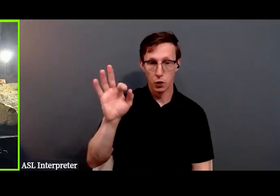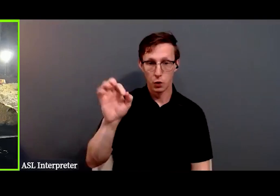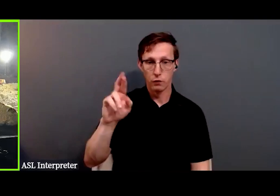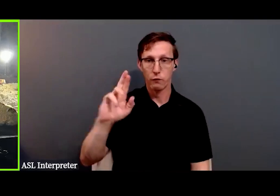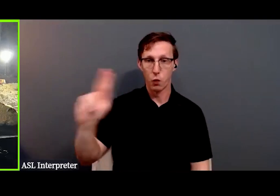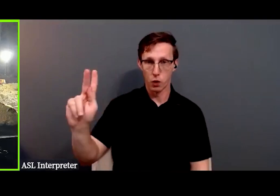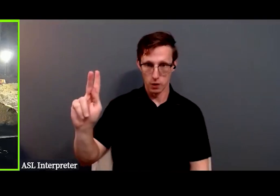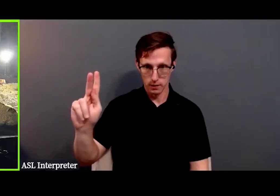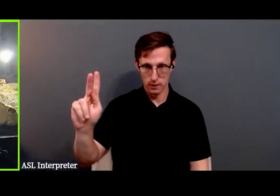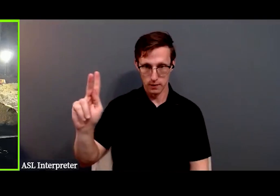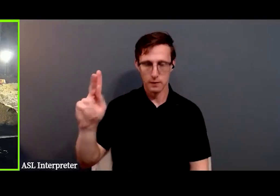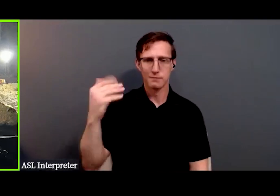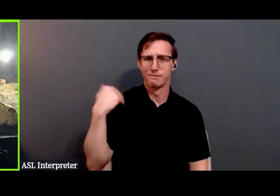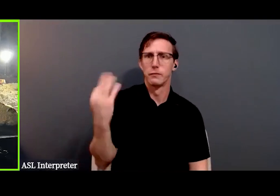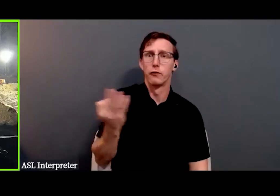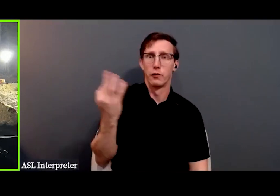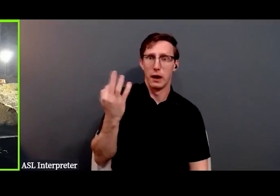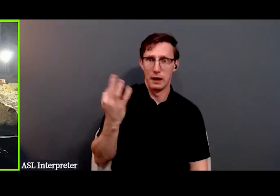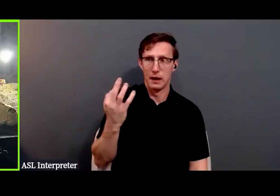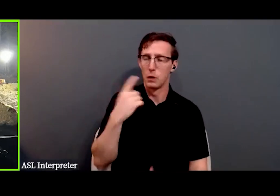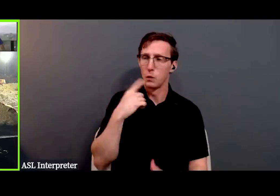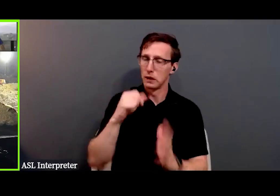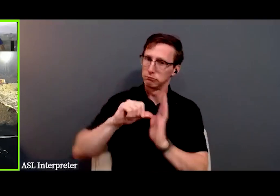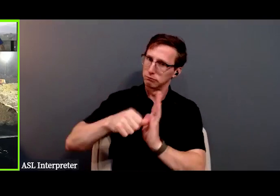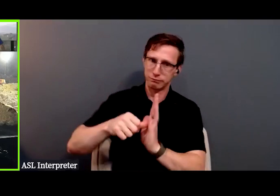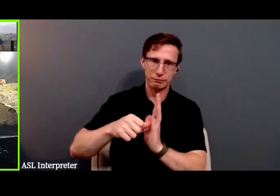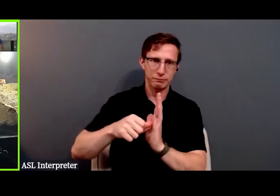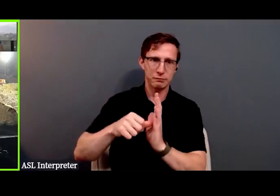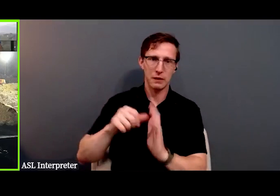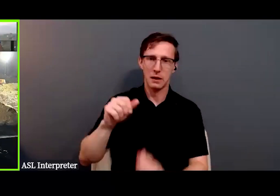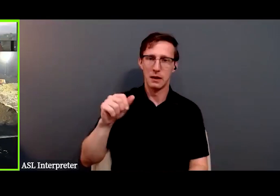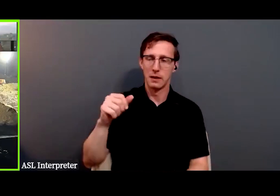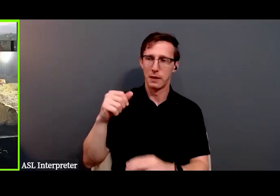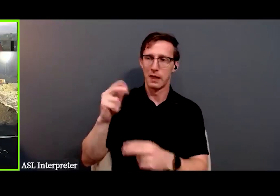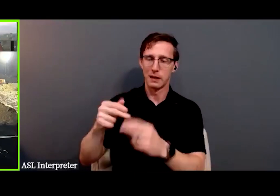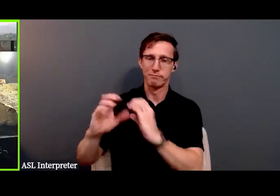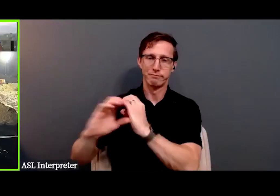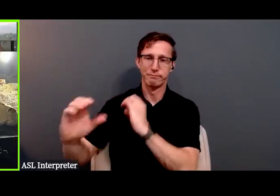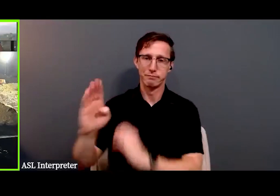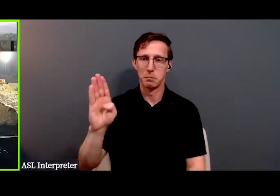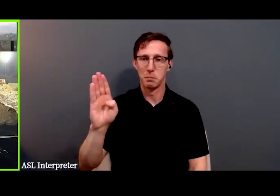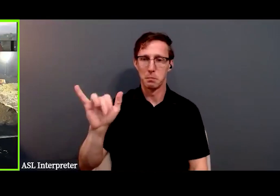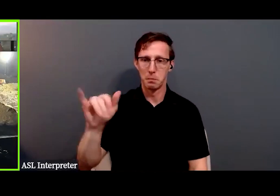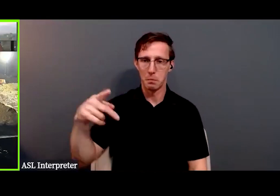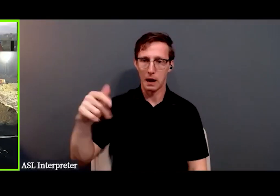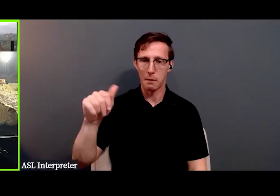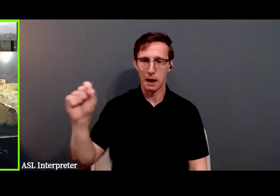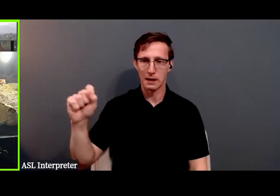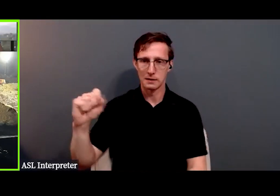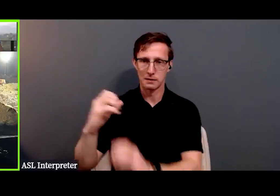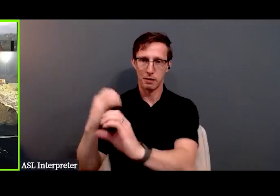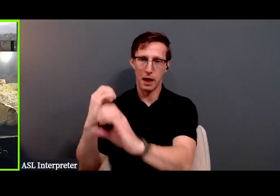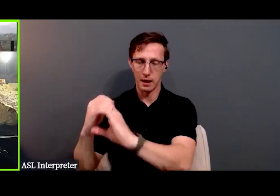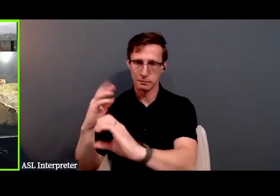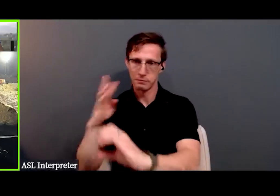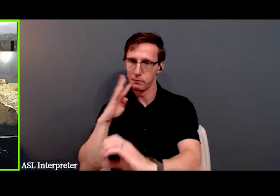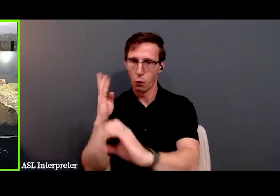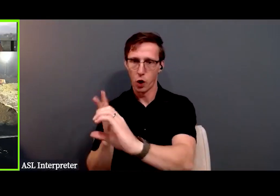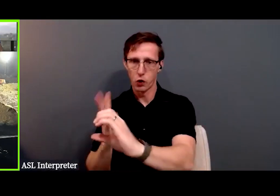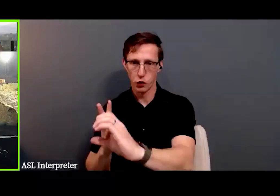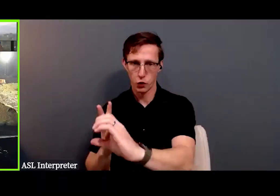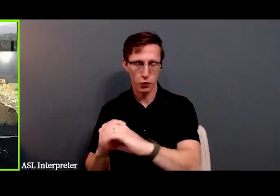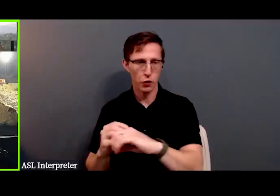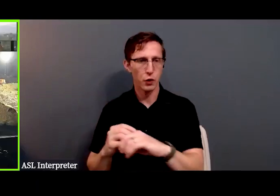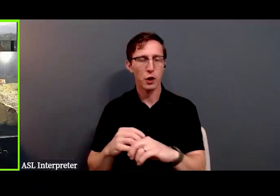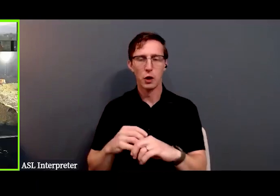Friday about the importance of reestablishing the bypass line. We showed a number of images, some drone footage,